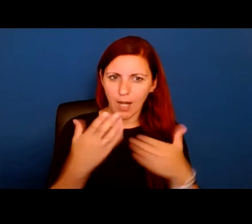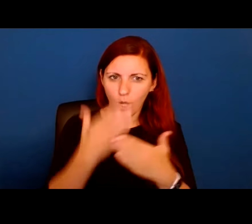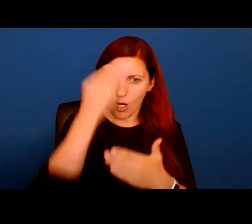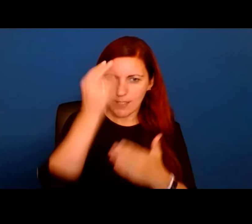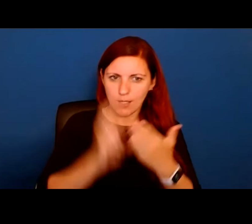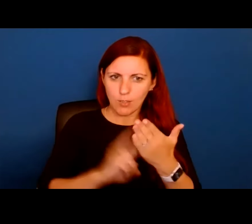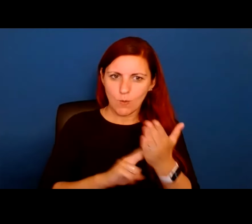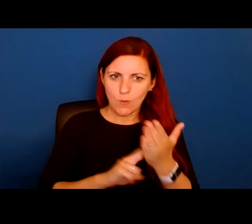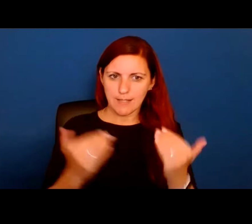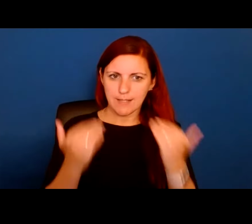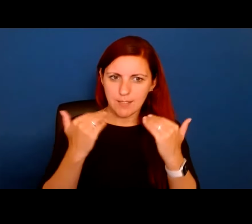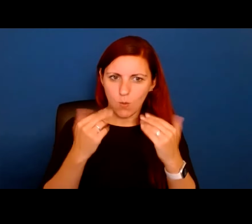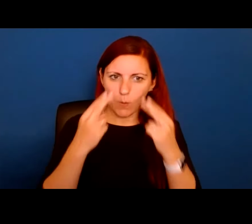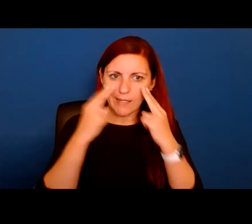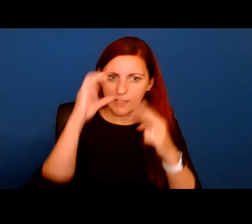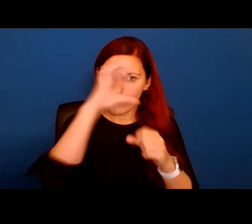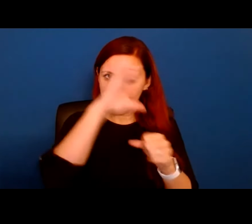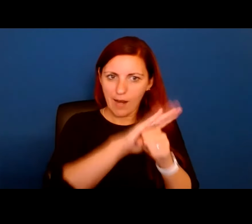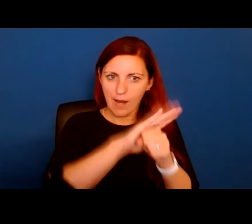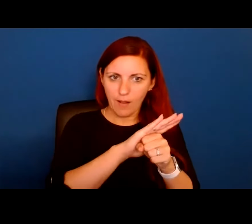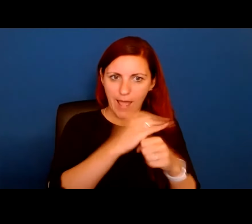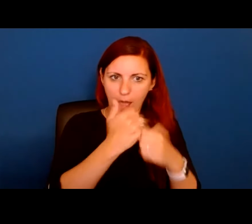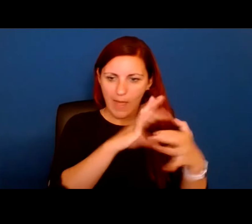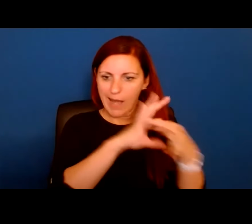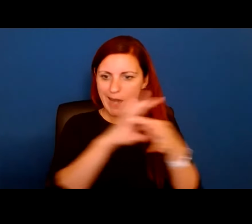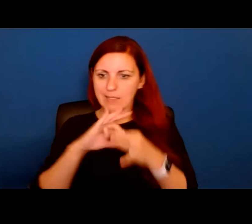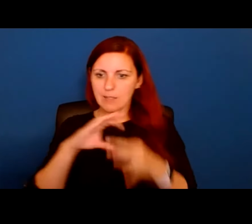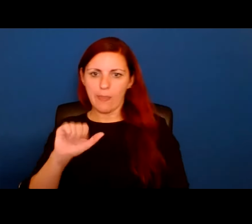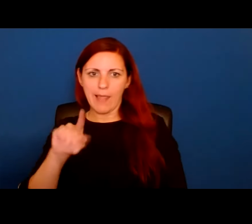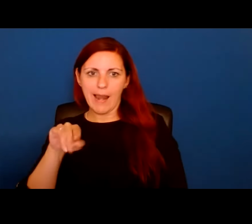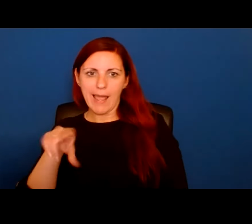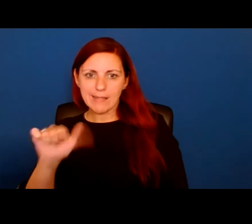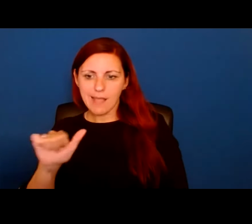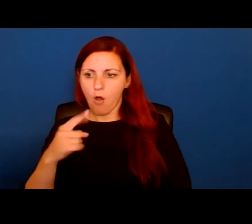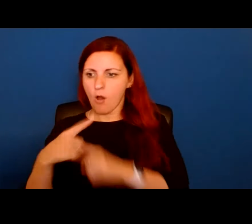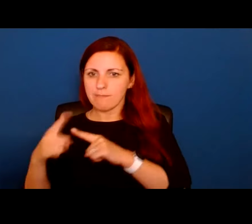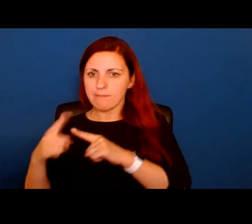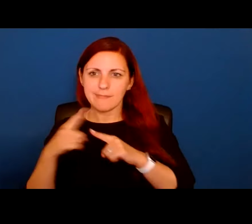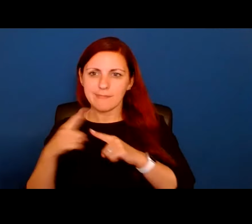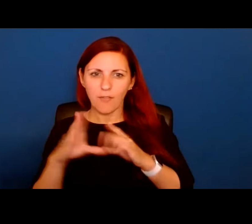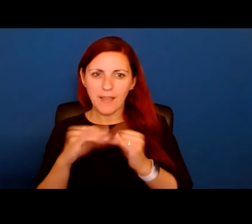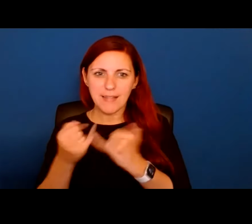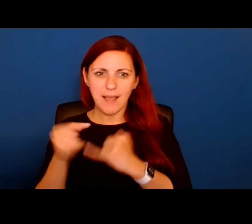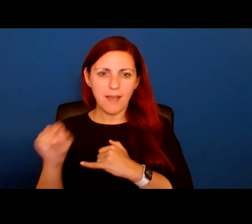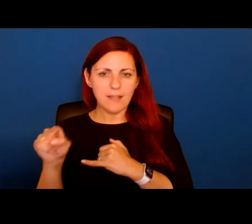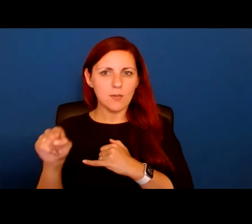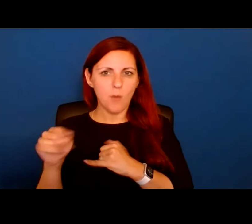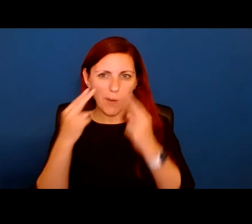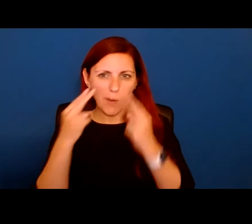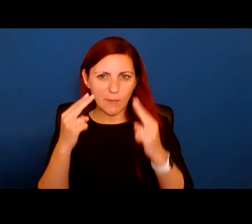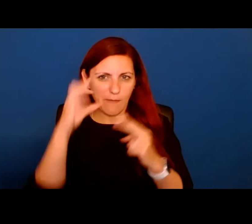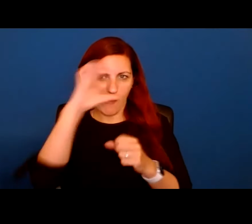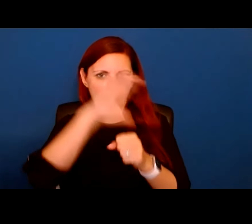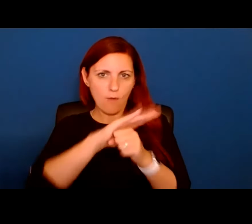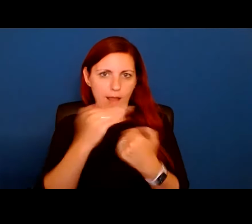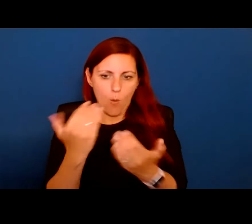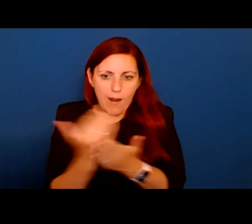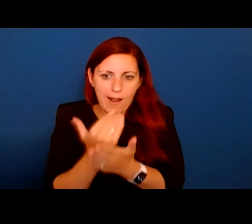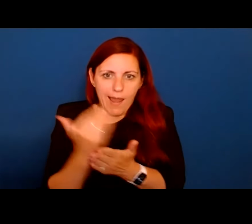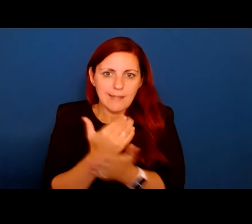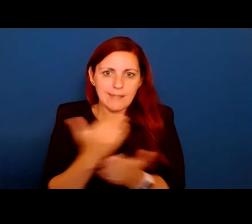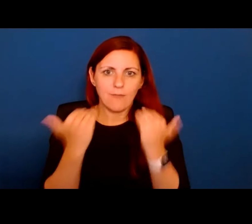careful of how they also connect with Alexa and how they connect with cars, how they collect information on the totality of things that children interact with.